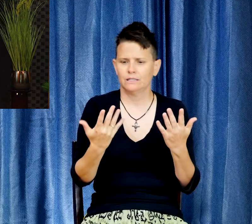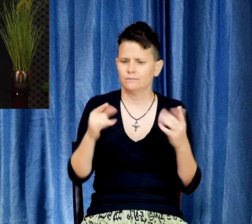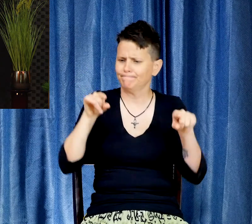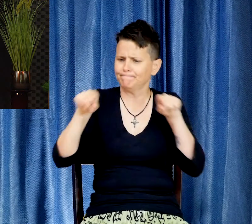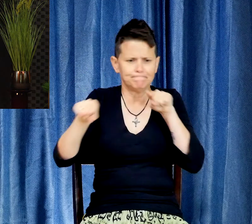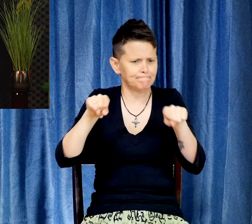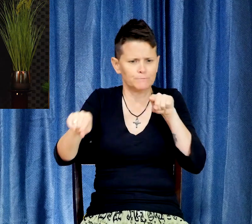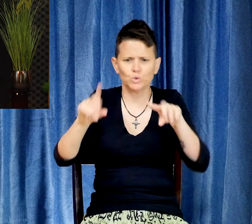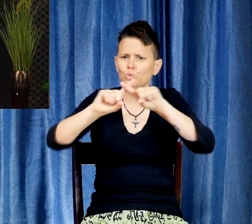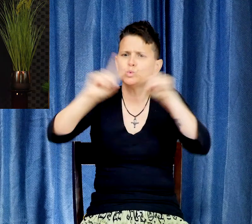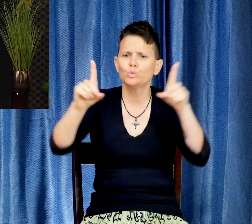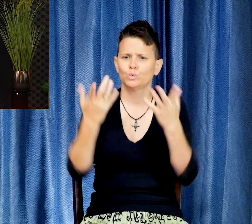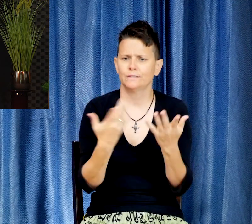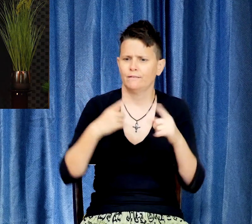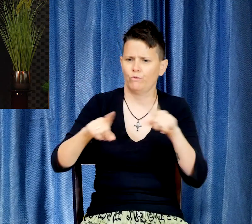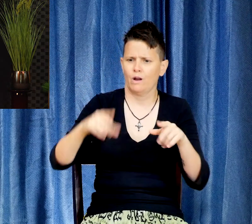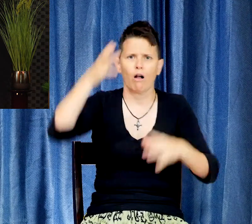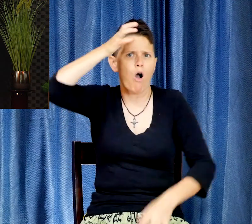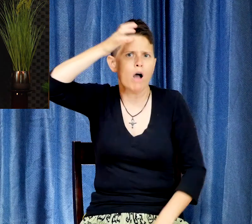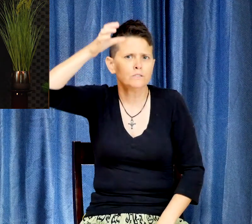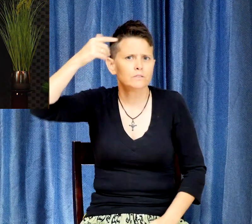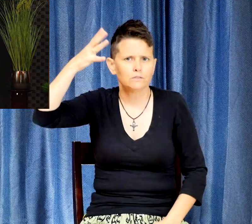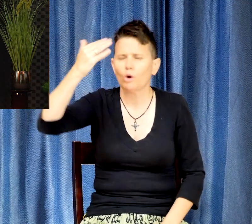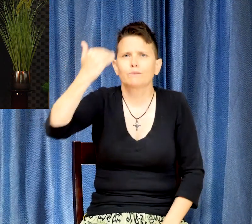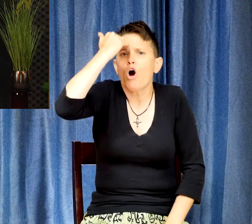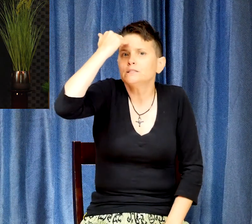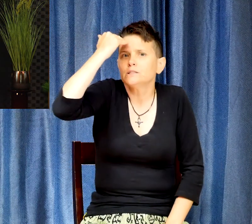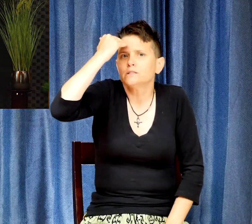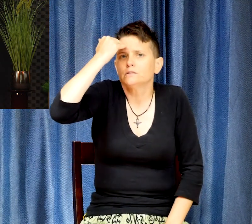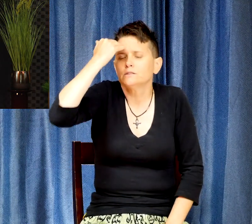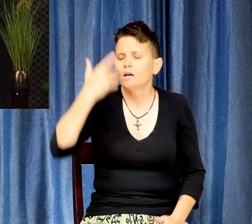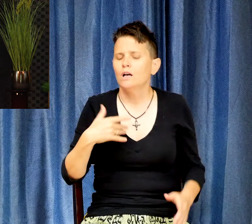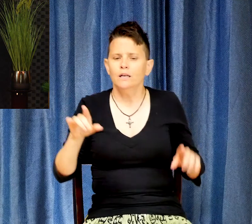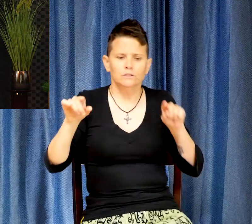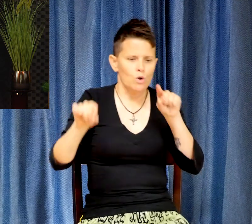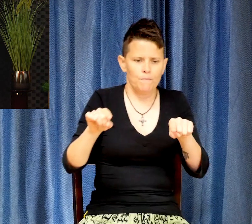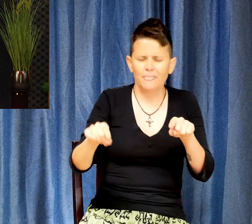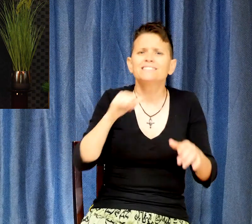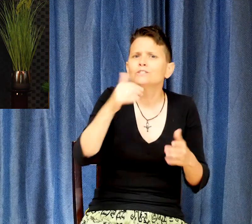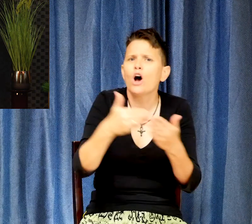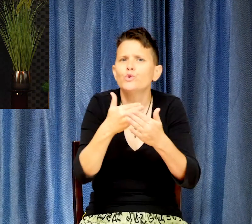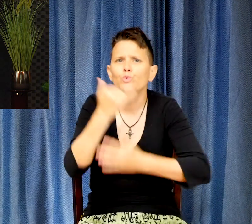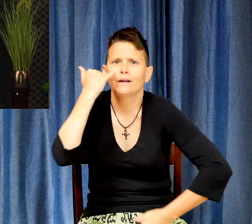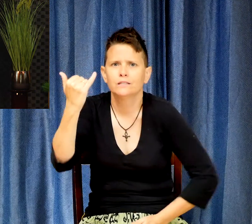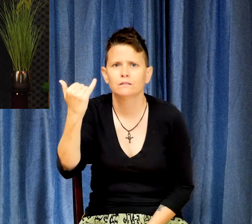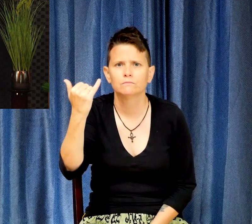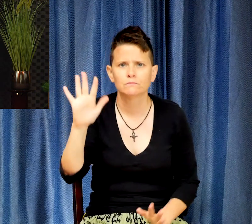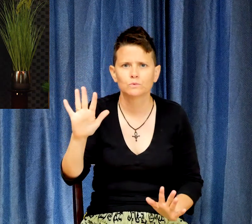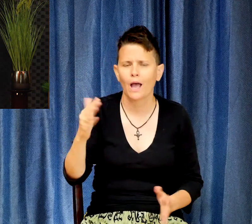seemingly disconnected ideas, and how do you find your way through them? This isn't a new idea that Kendi brings to light.